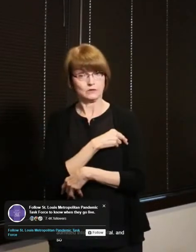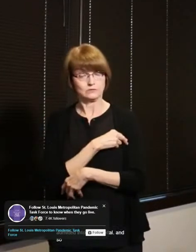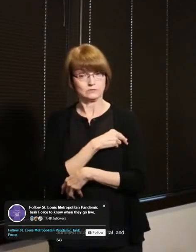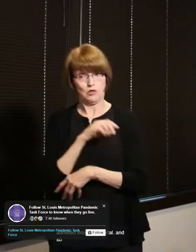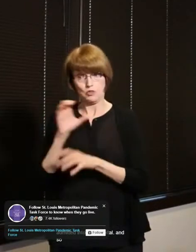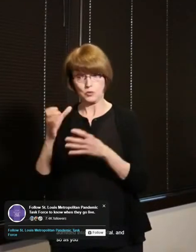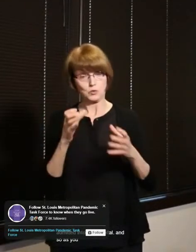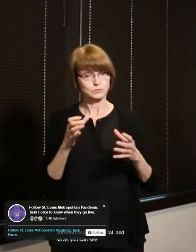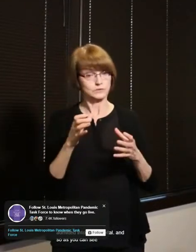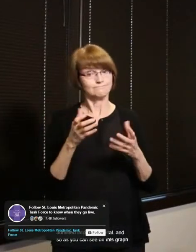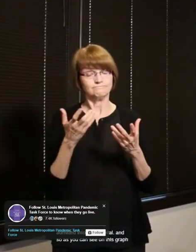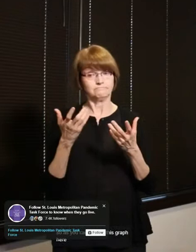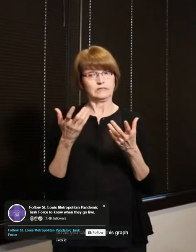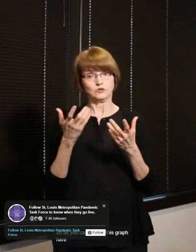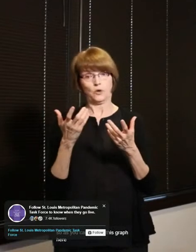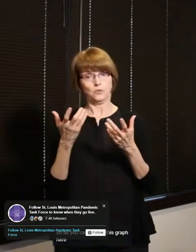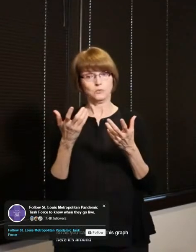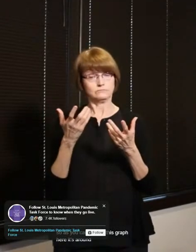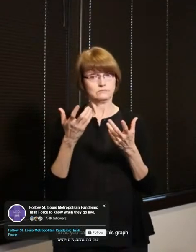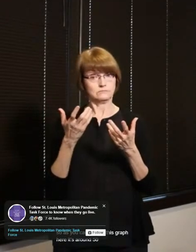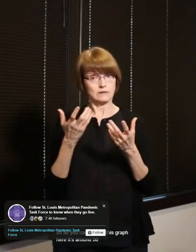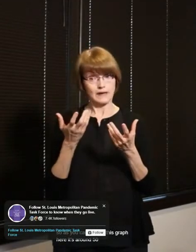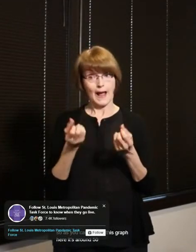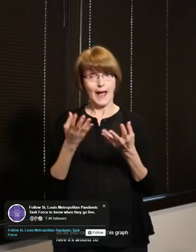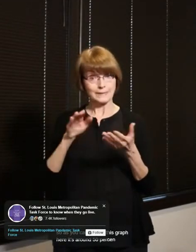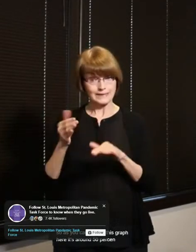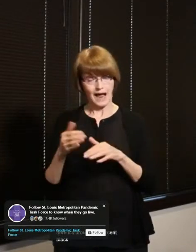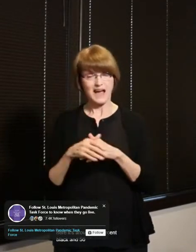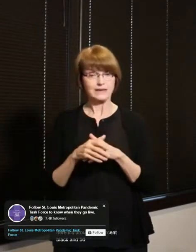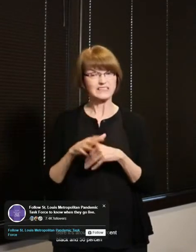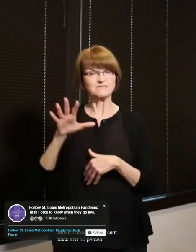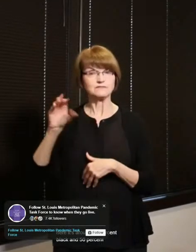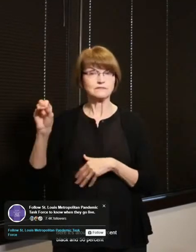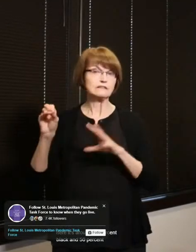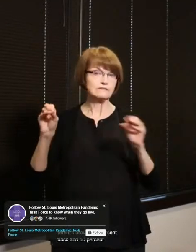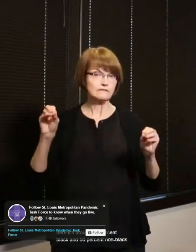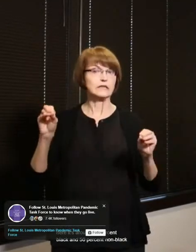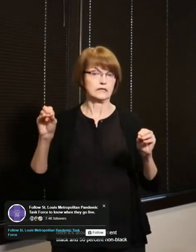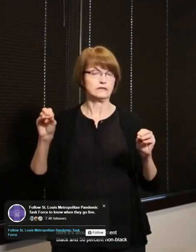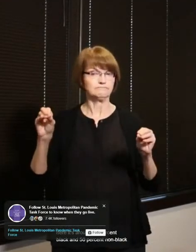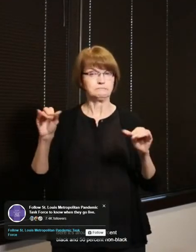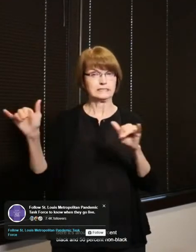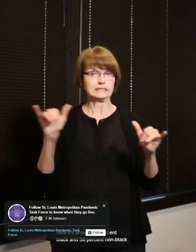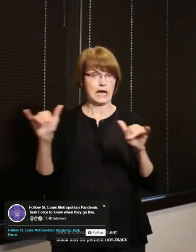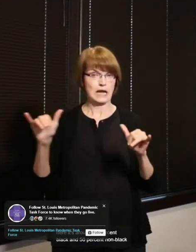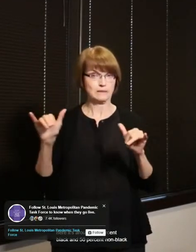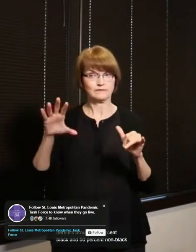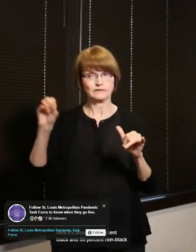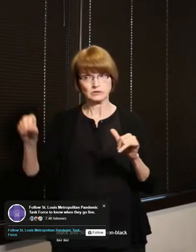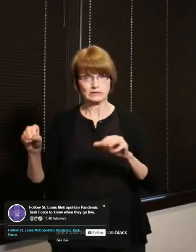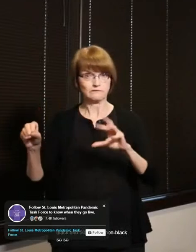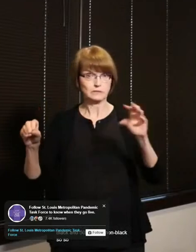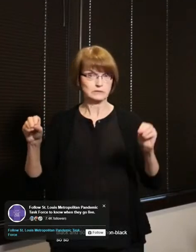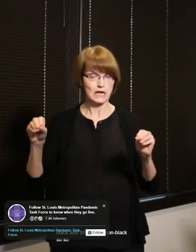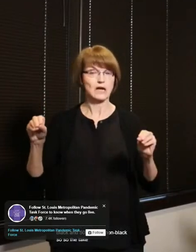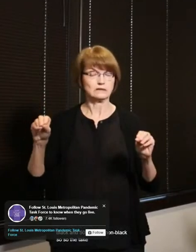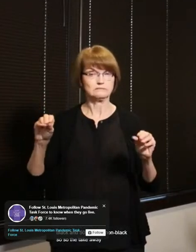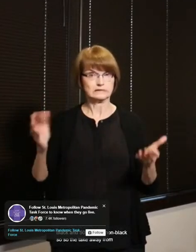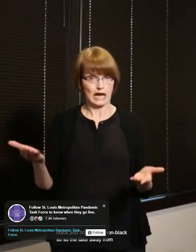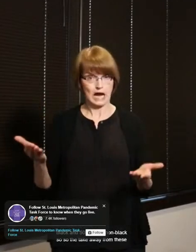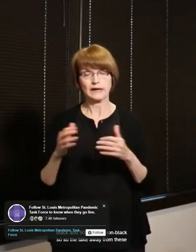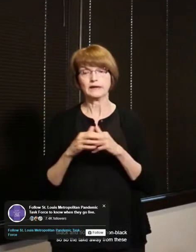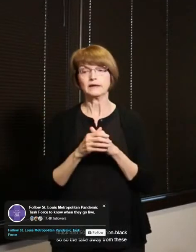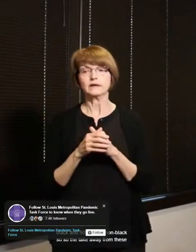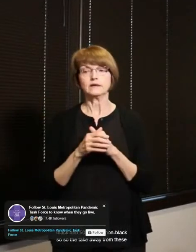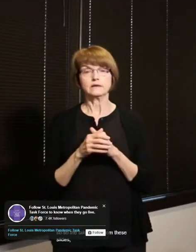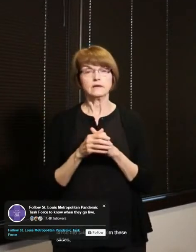so as you can see on this graph here, it's around 50% Black and 50% non-Black. So the takeaway from these